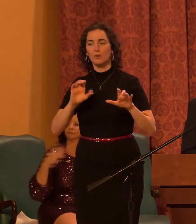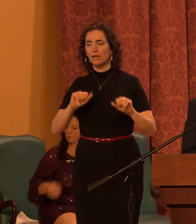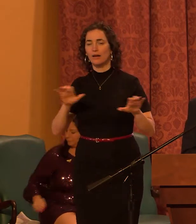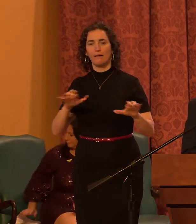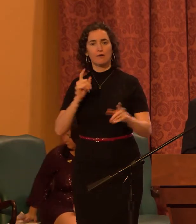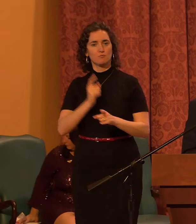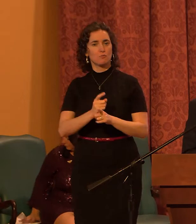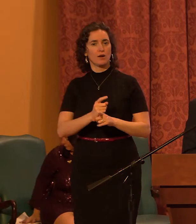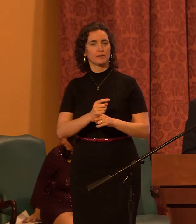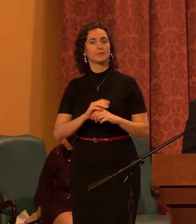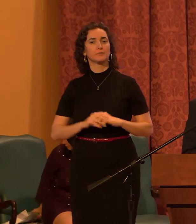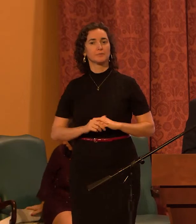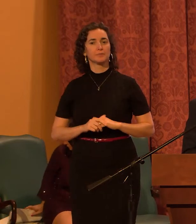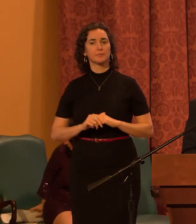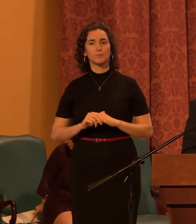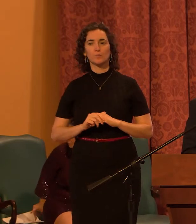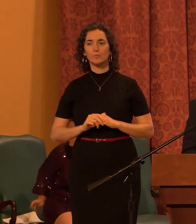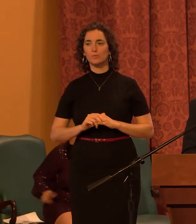thing.